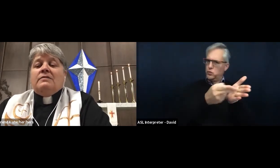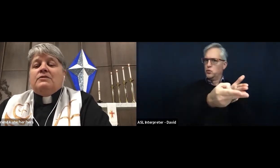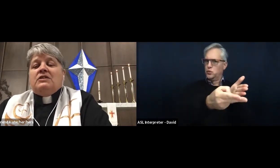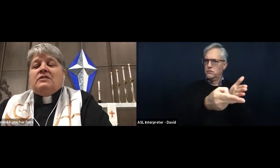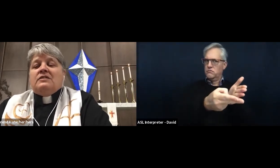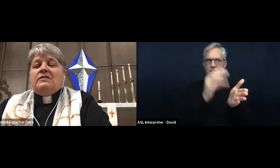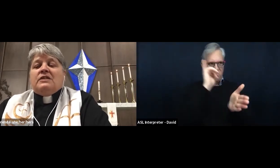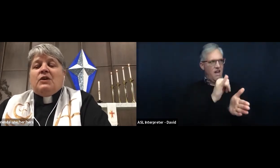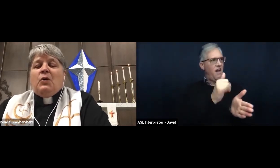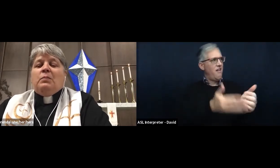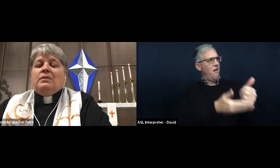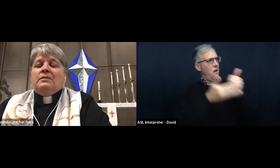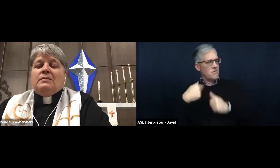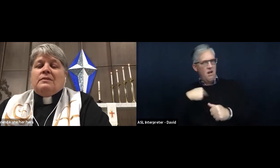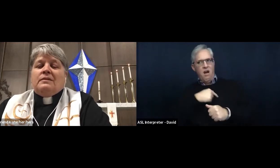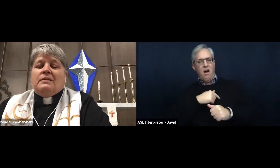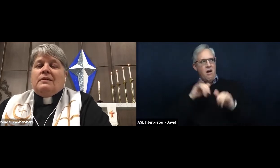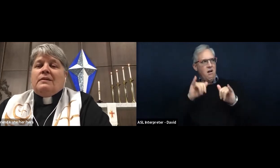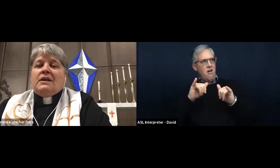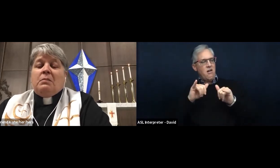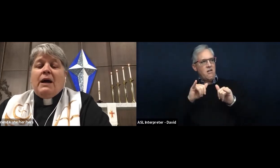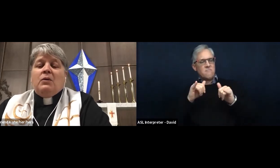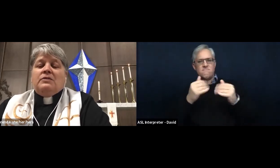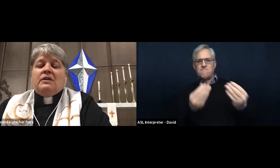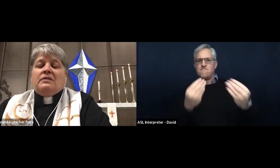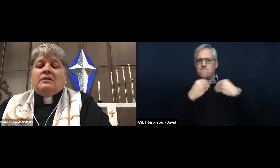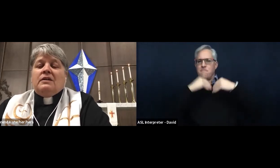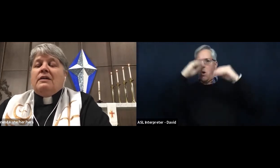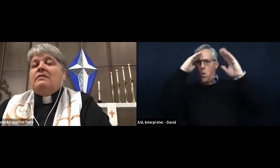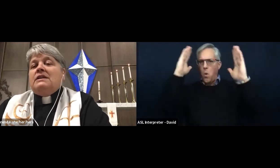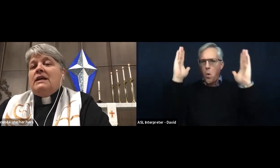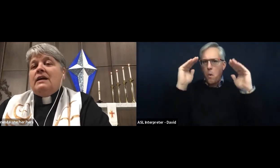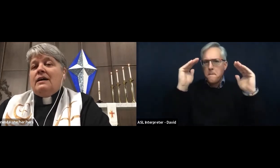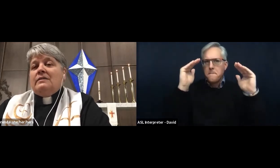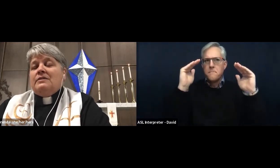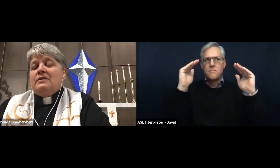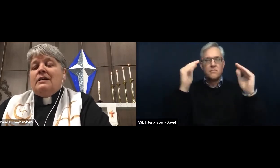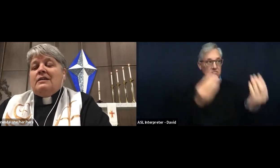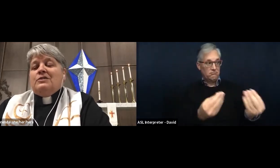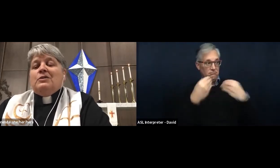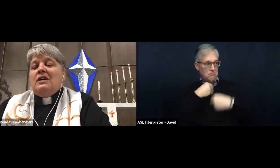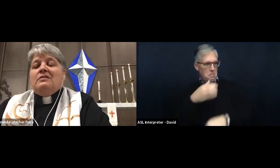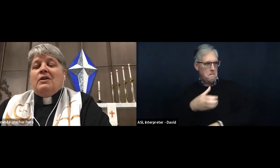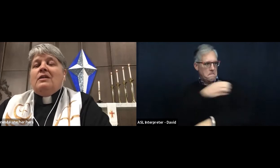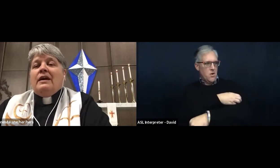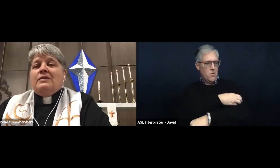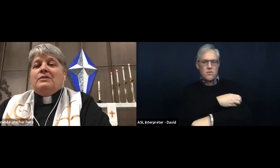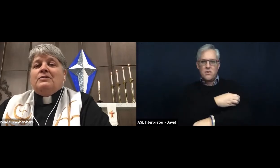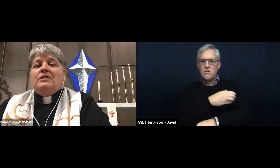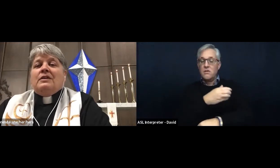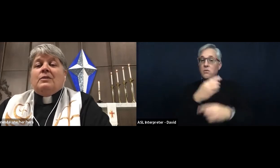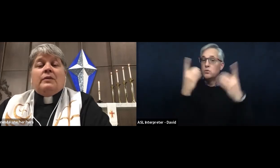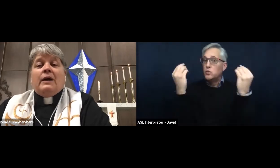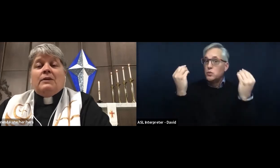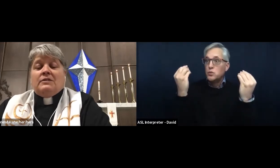The love of Jesus gives us hope and empowers us in our everyday lives to love all